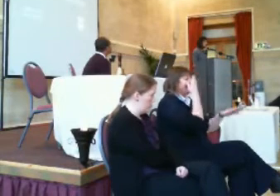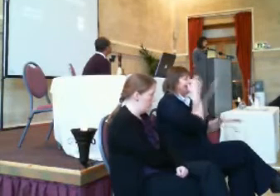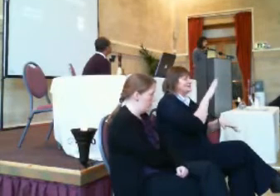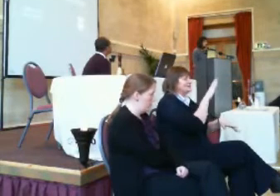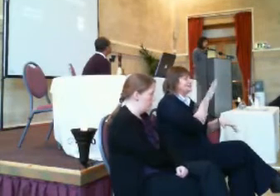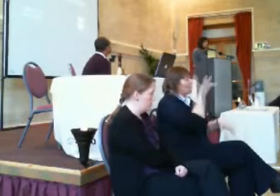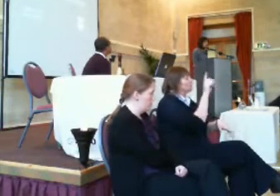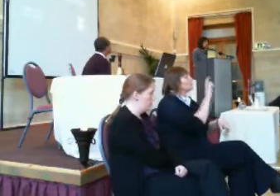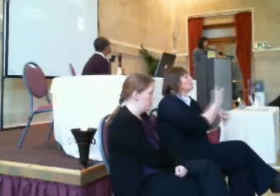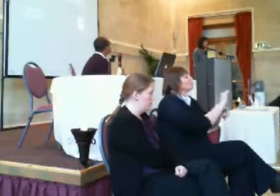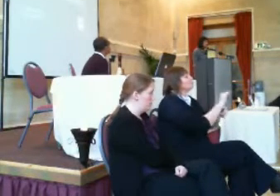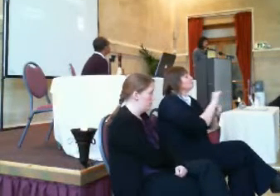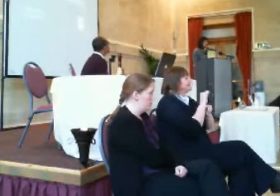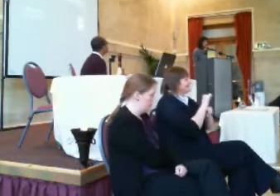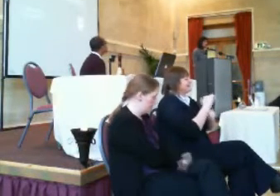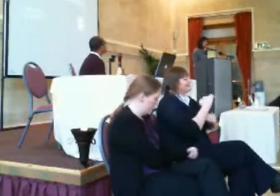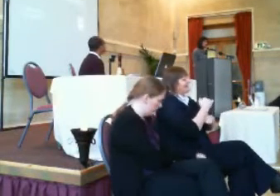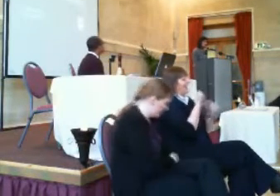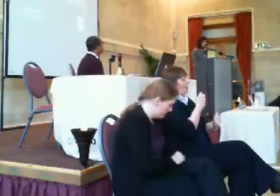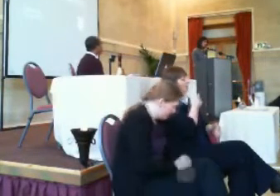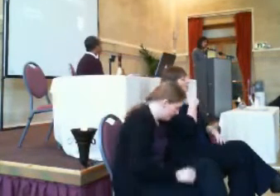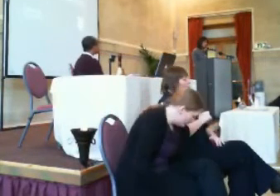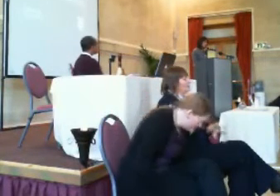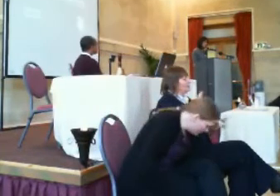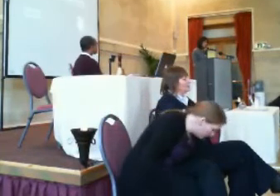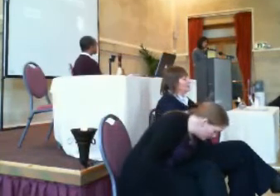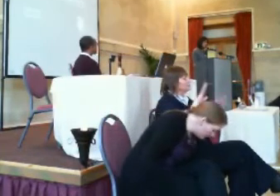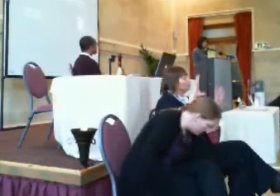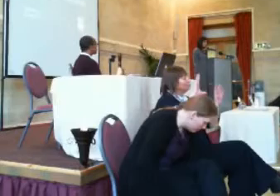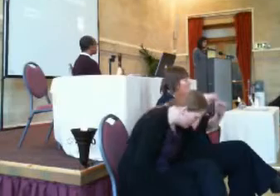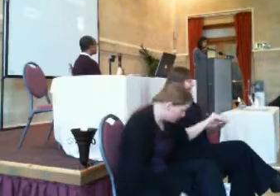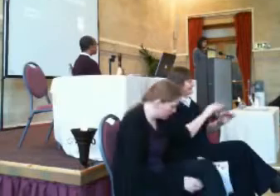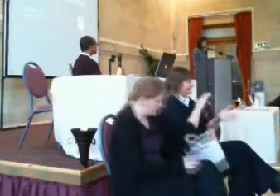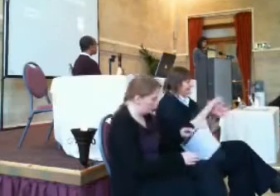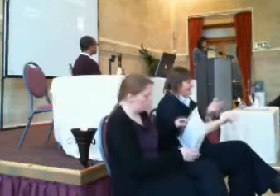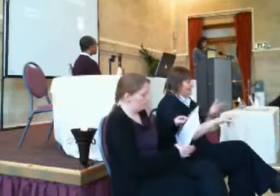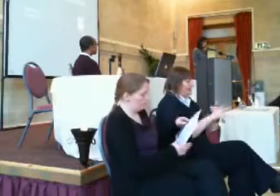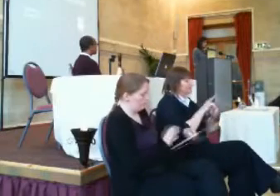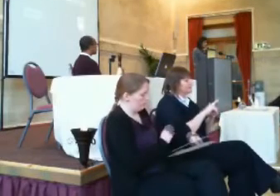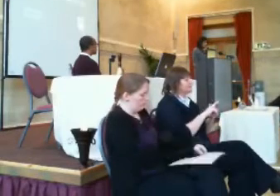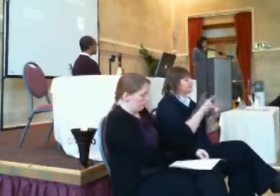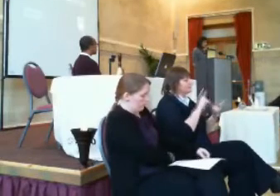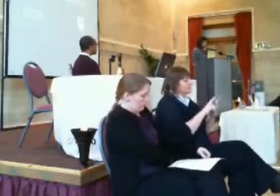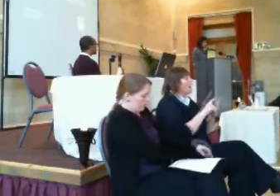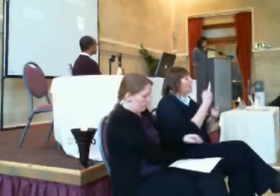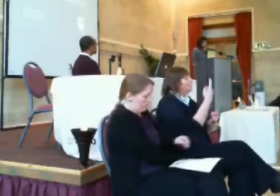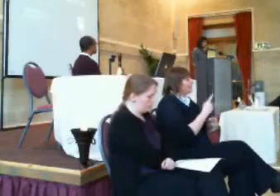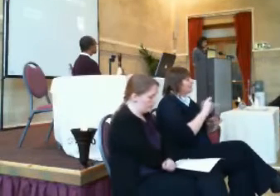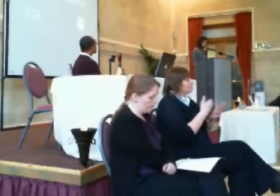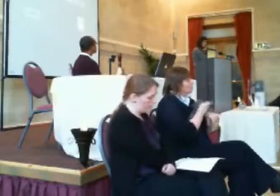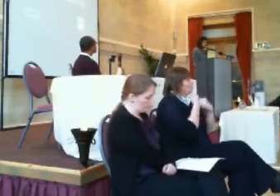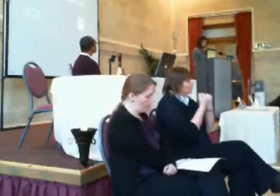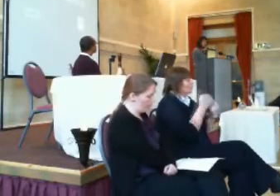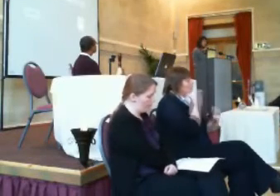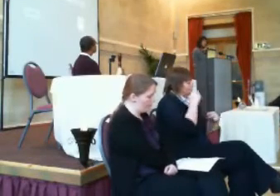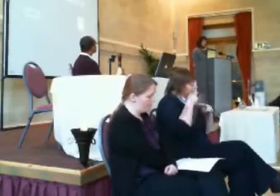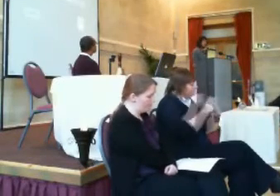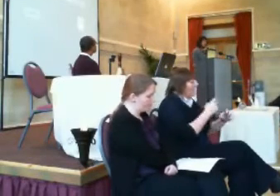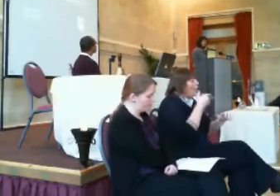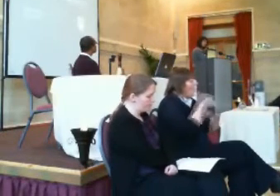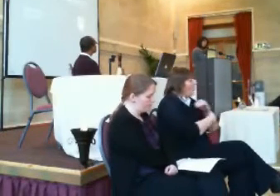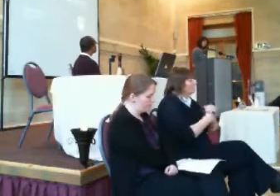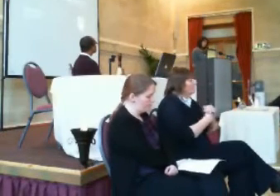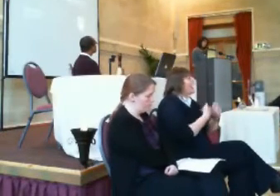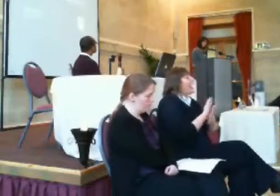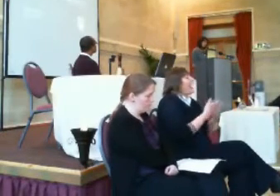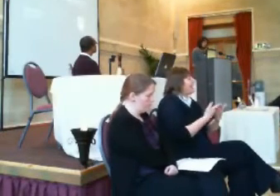Resistance, the role that we play in preventing genocide. By coming onto our workshop, you will explore how discrimination, if